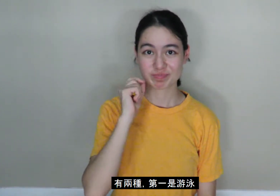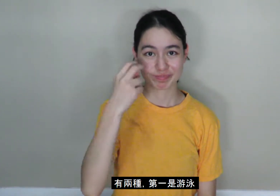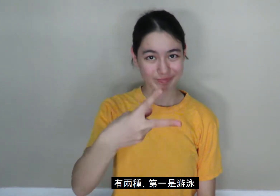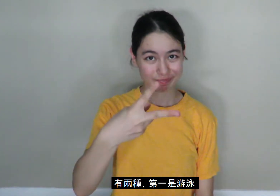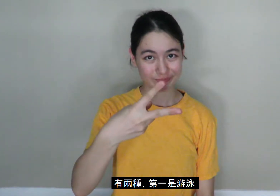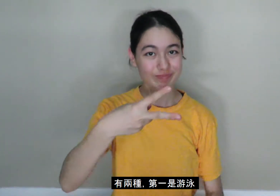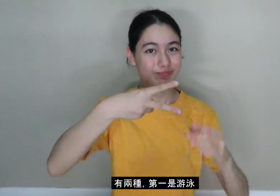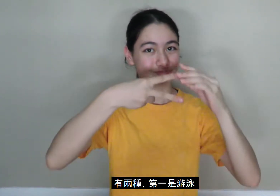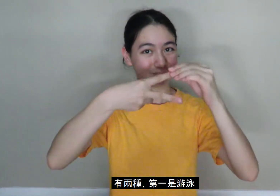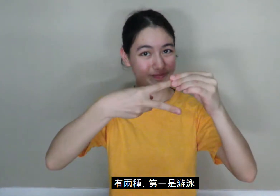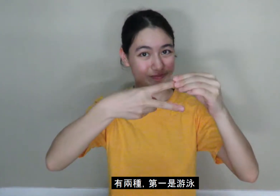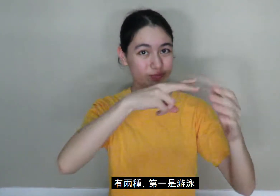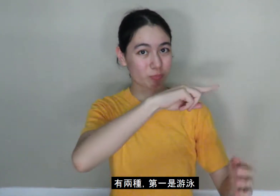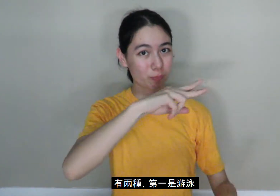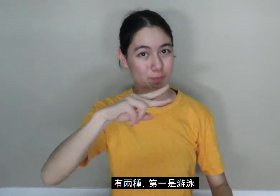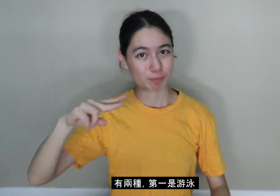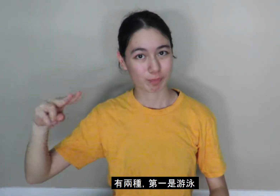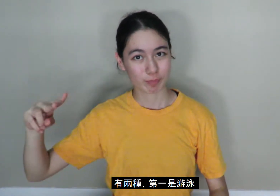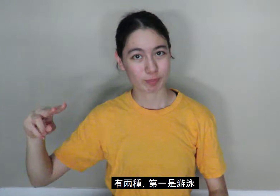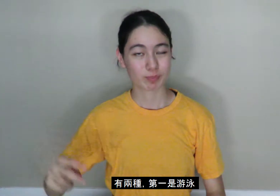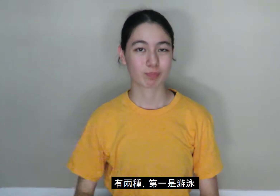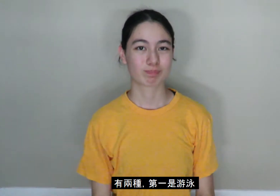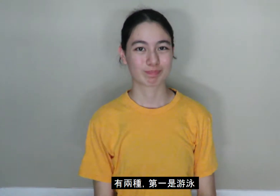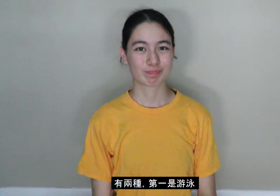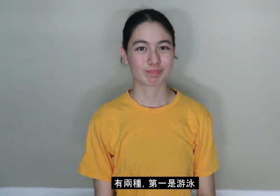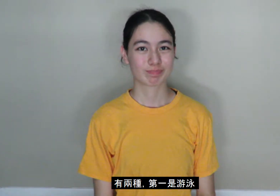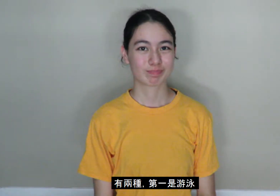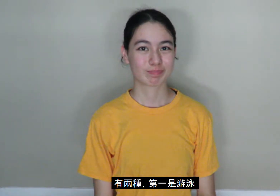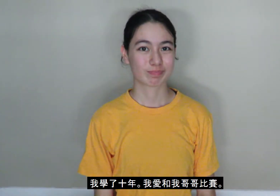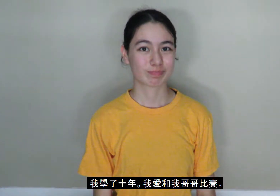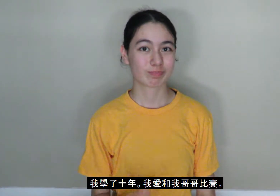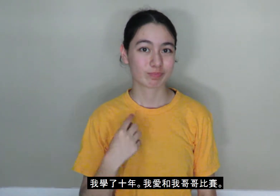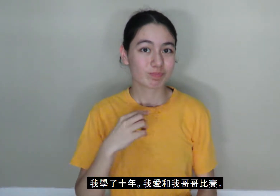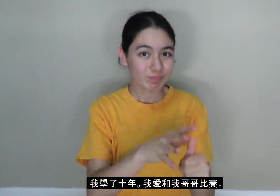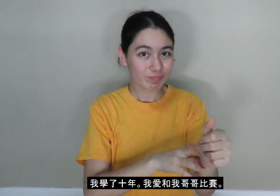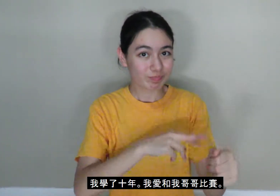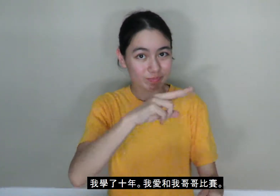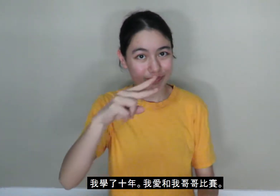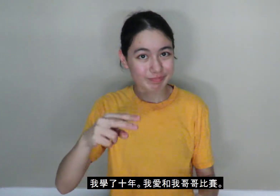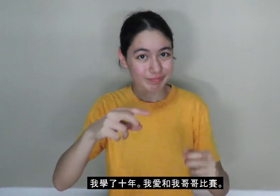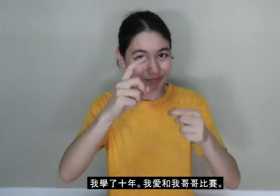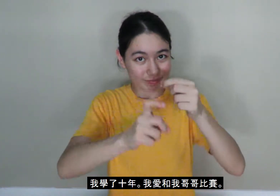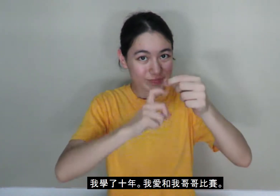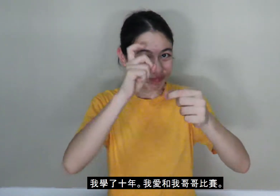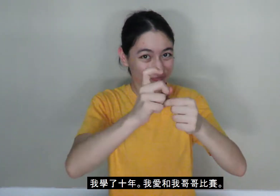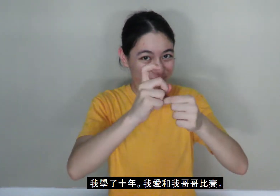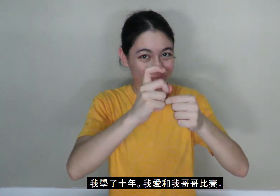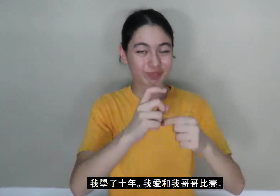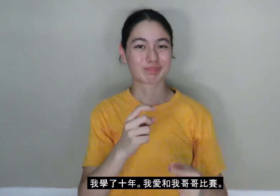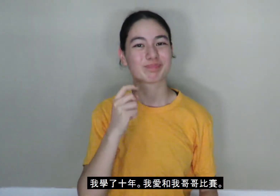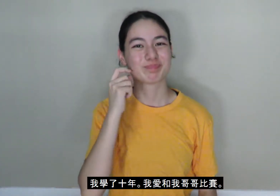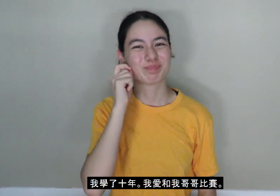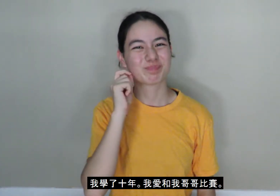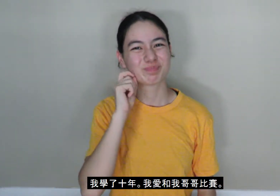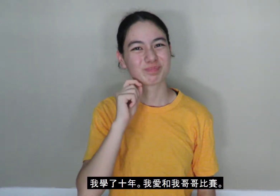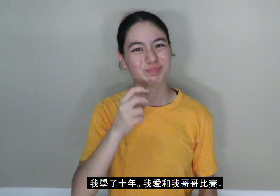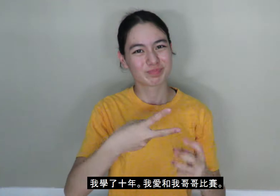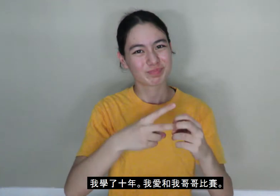two sports. Number one, swimming. I have learned swimming for 10 years. I love to